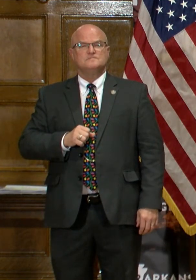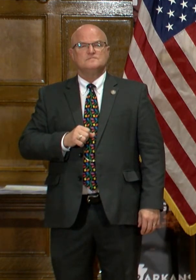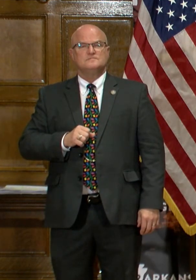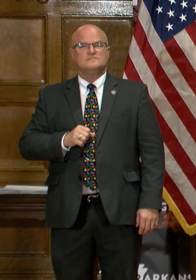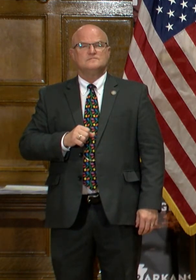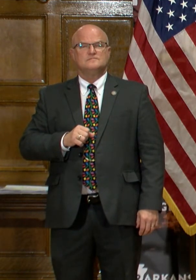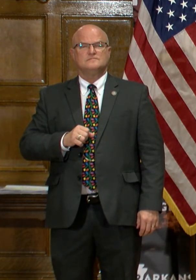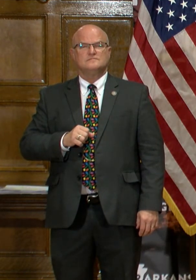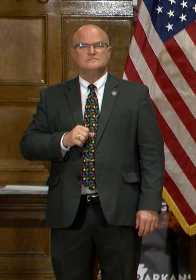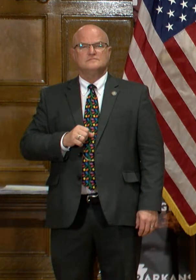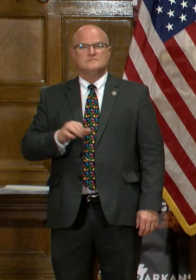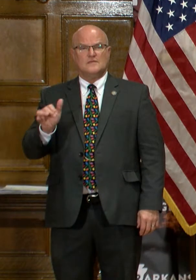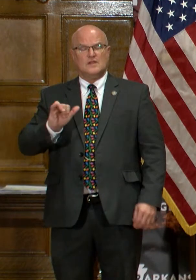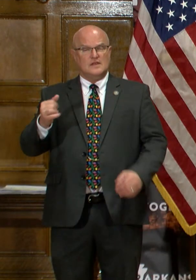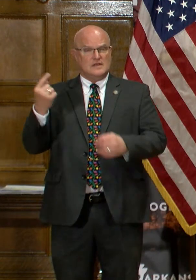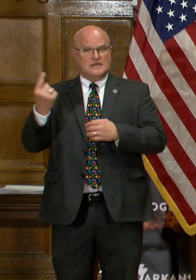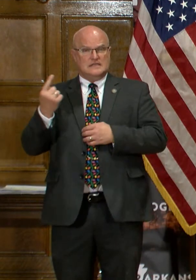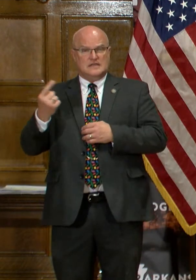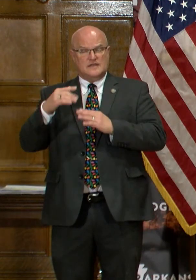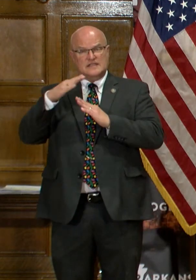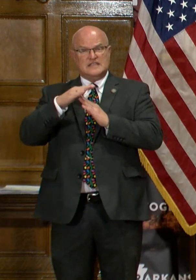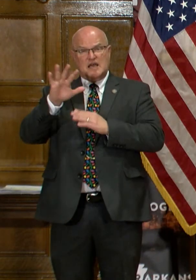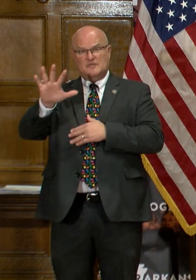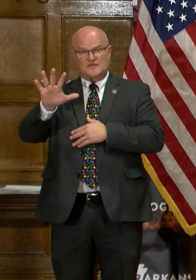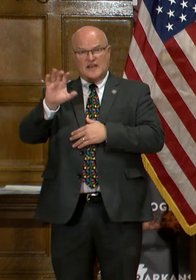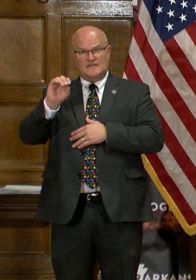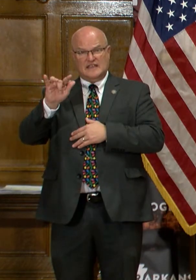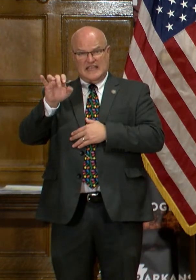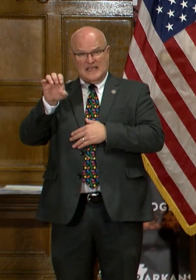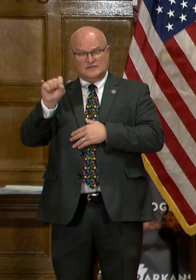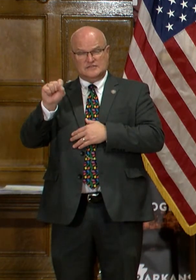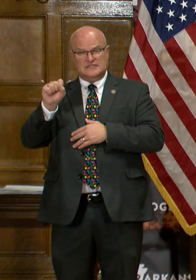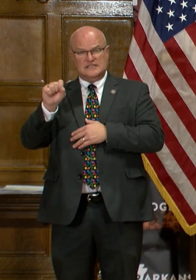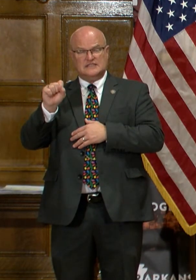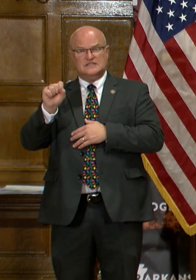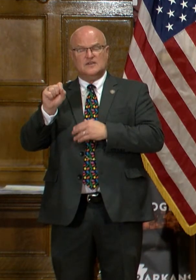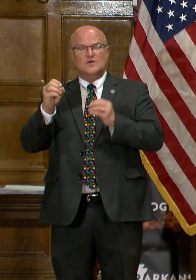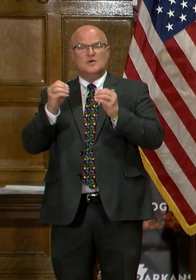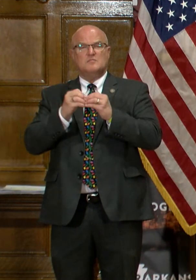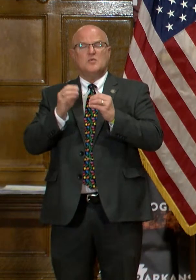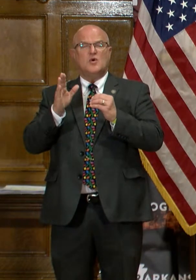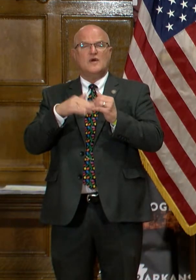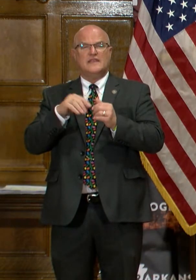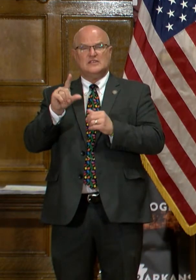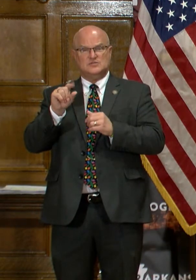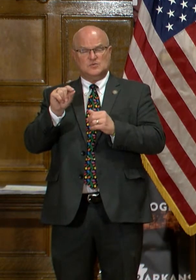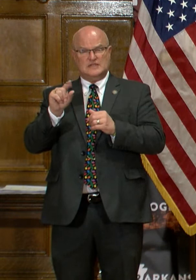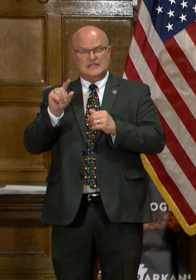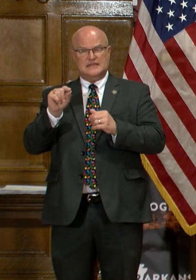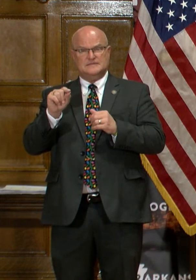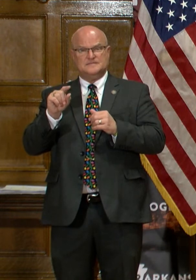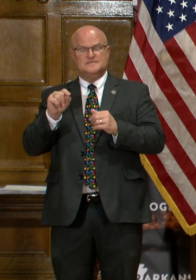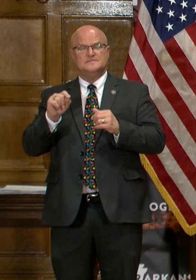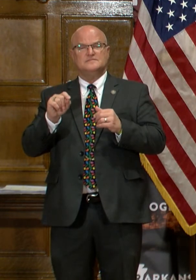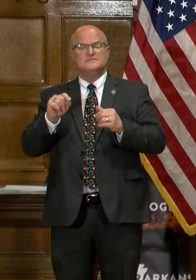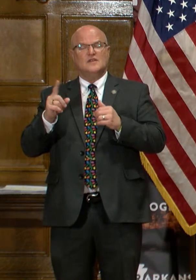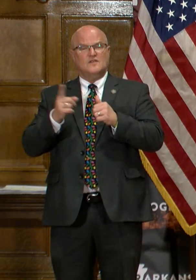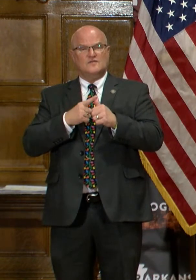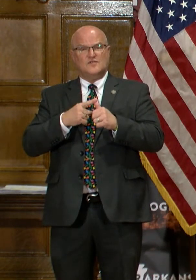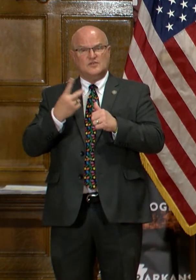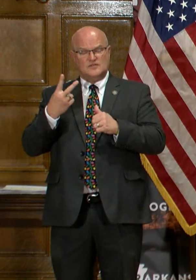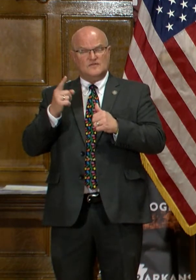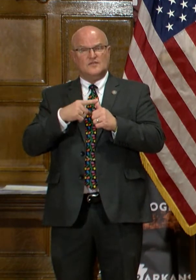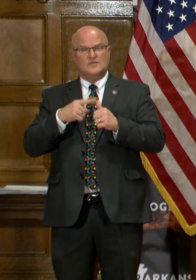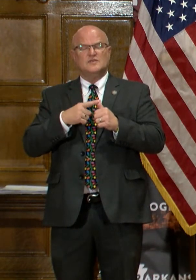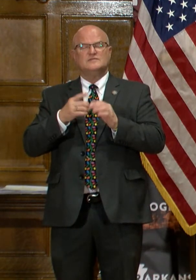just add something, the top 5 counties with over 20 cases. The